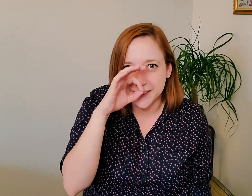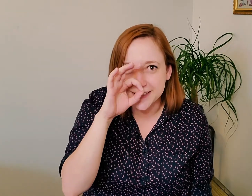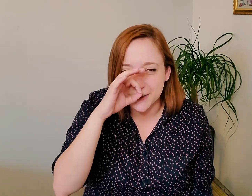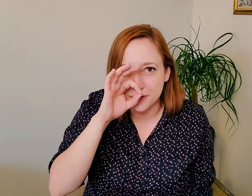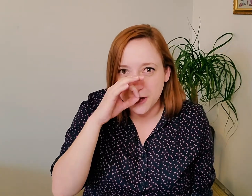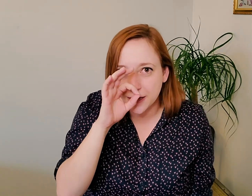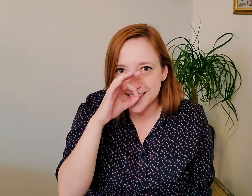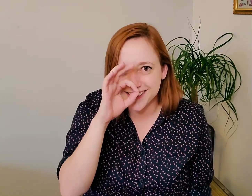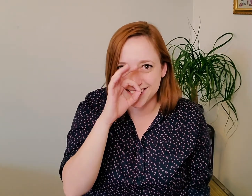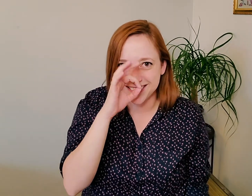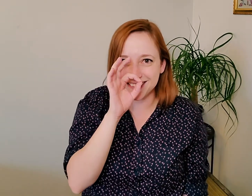little fox.